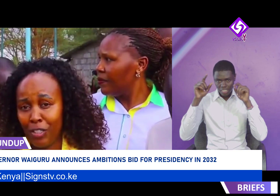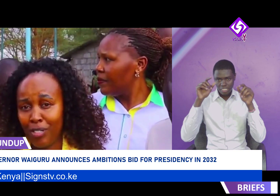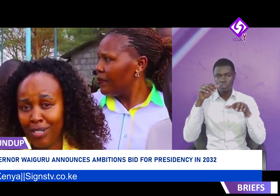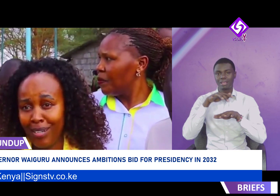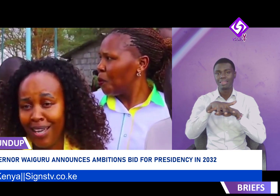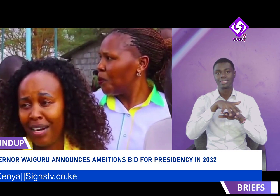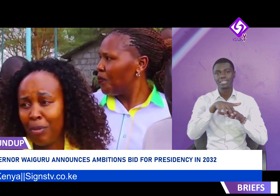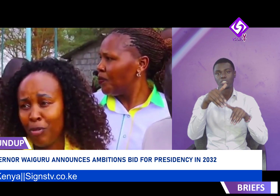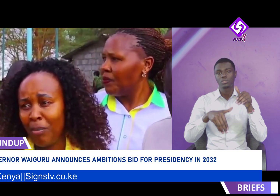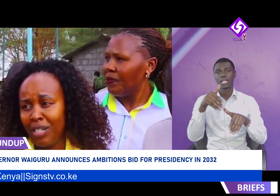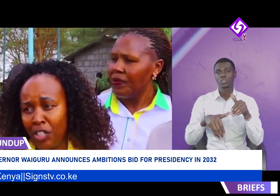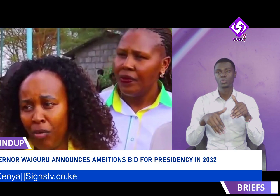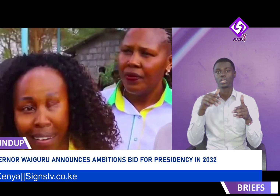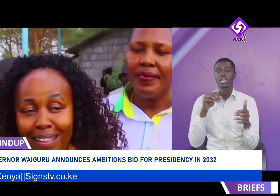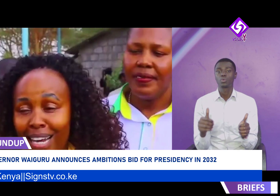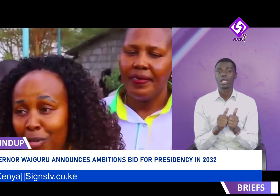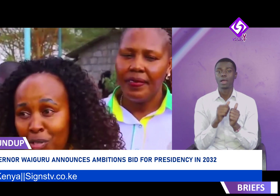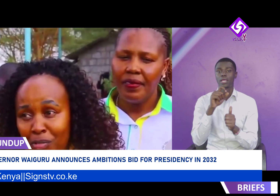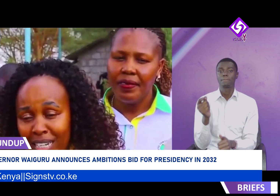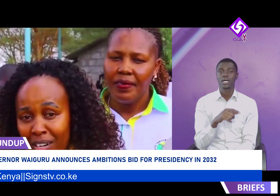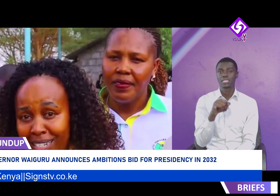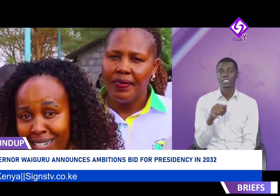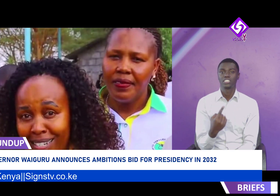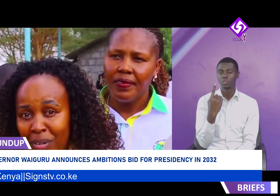elections that are about to happen in January. The turnout was really great. We had over